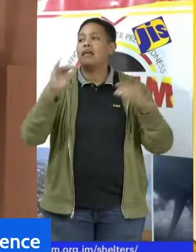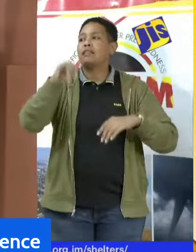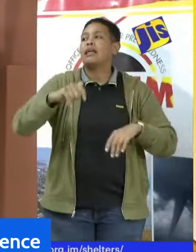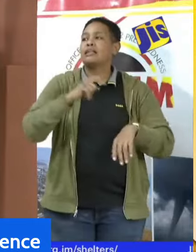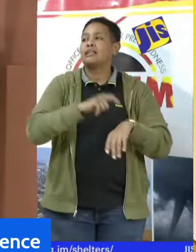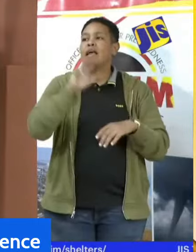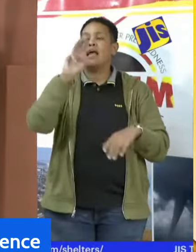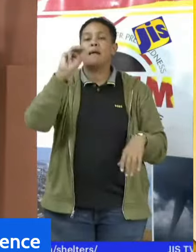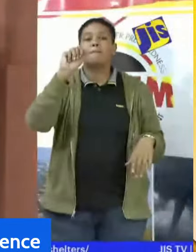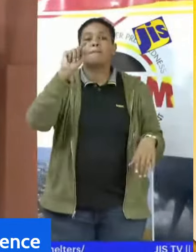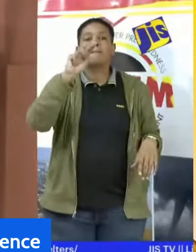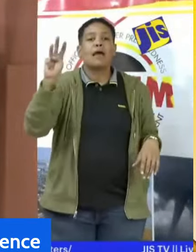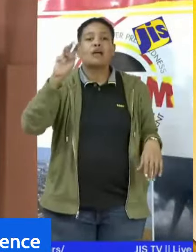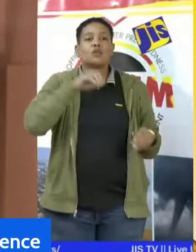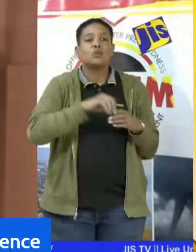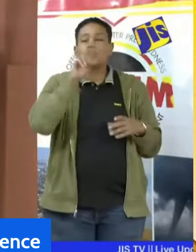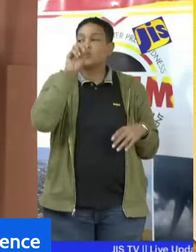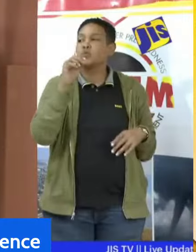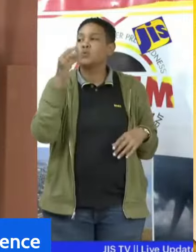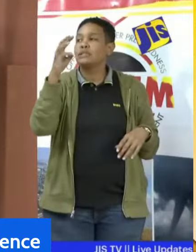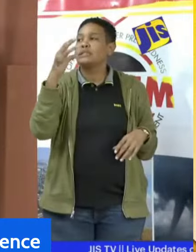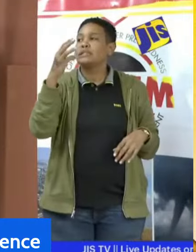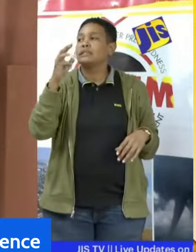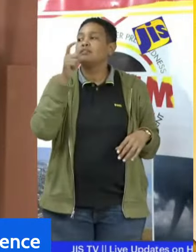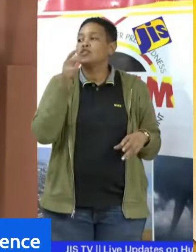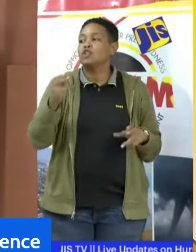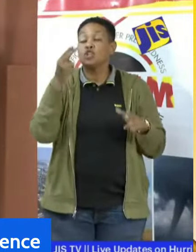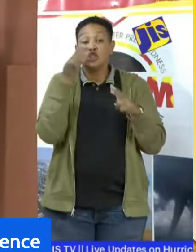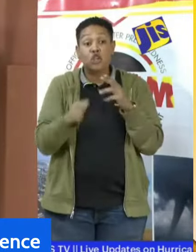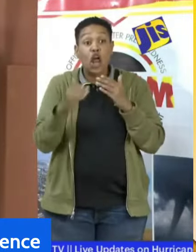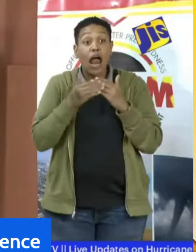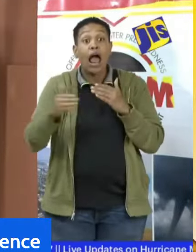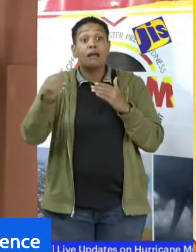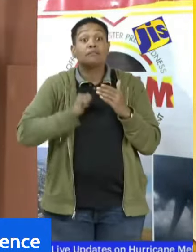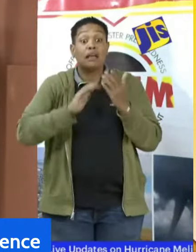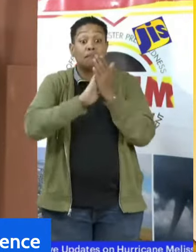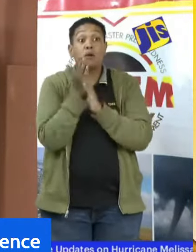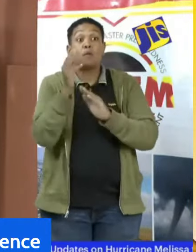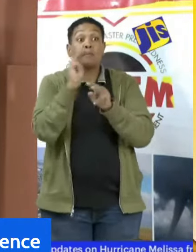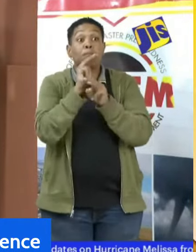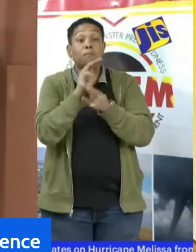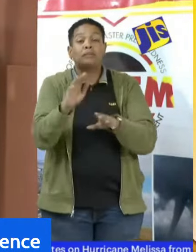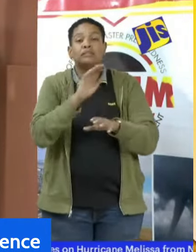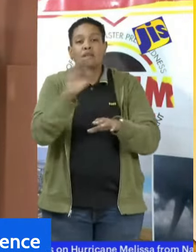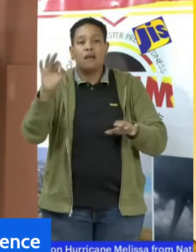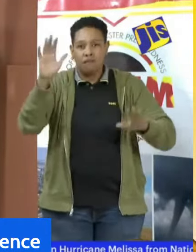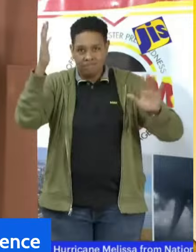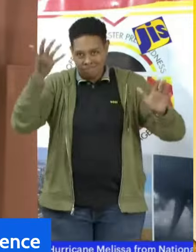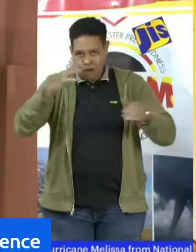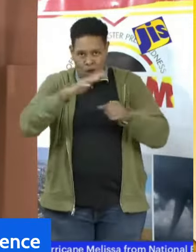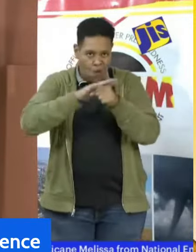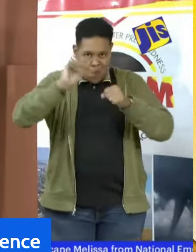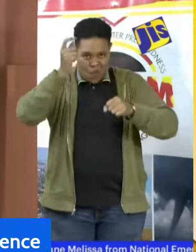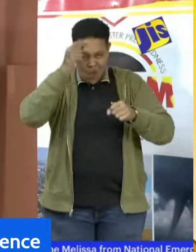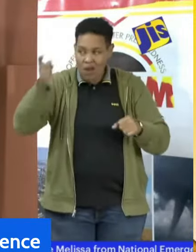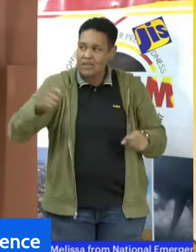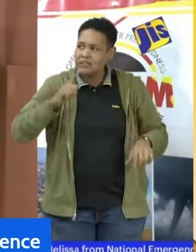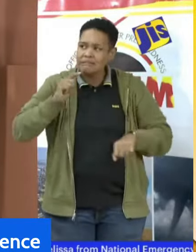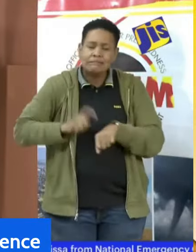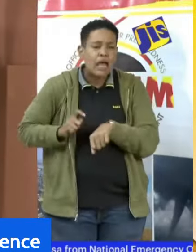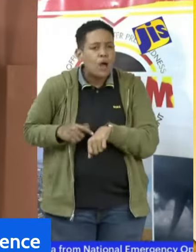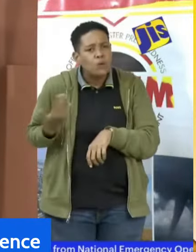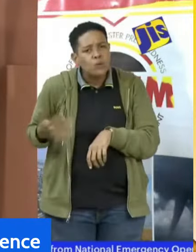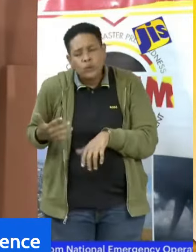was Matthew in 2016, just shortly after I became the minister. And it was a testing